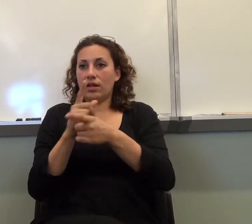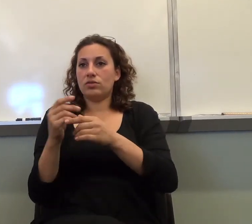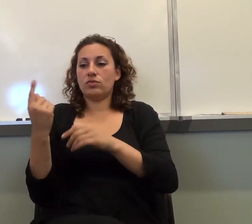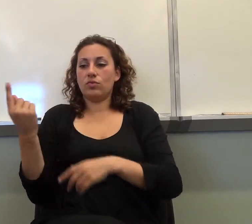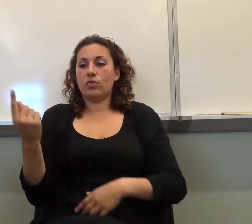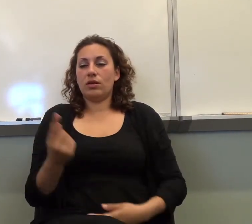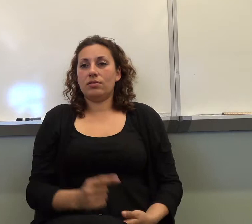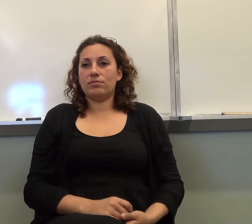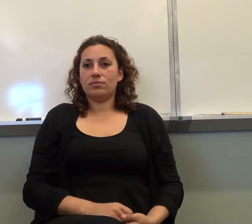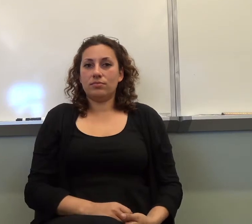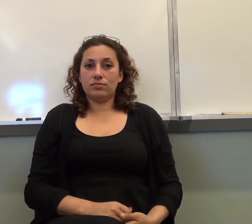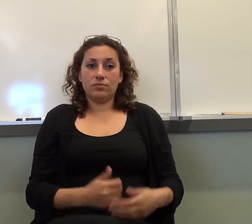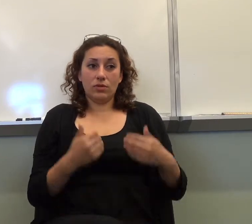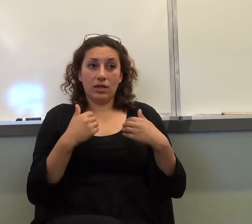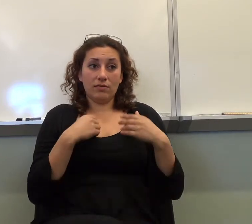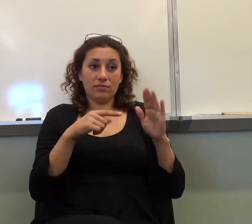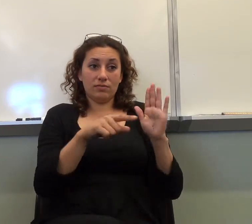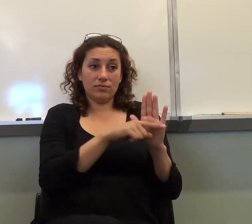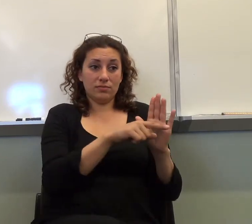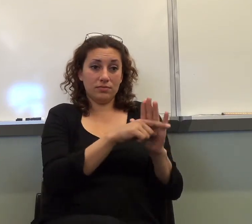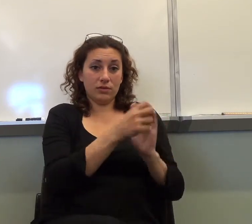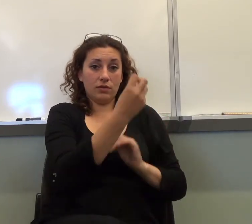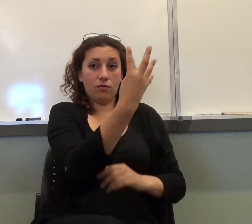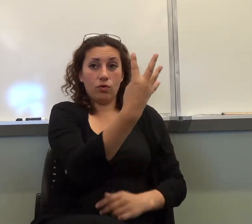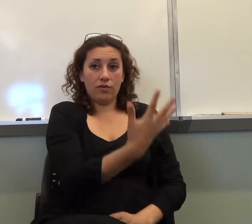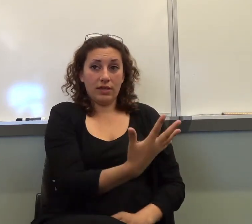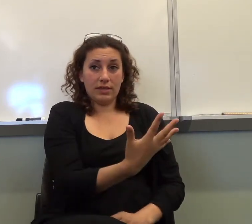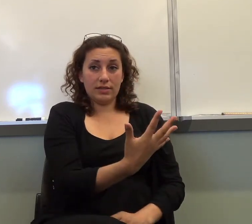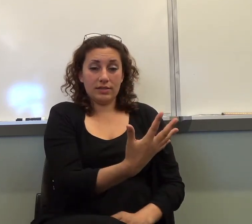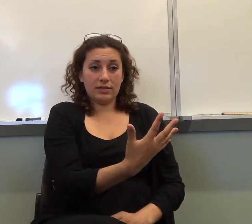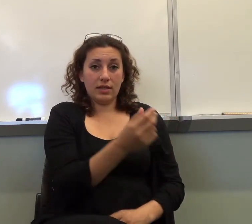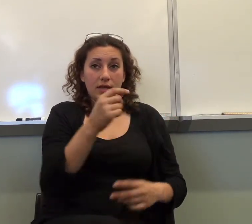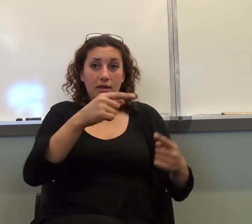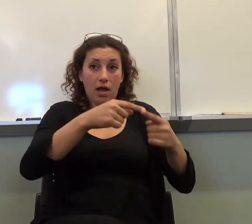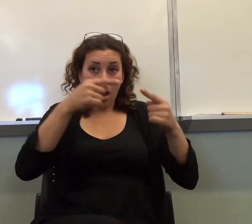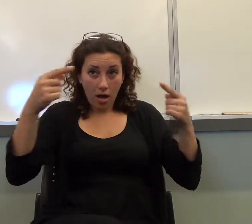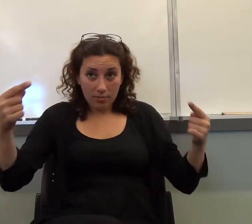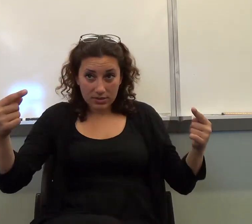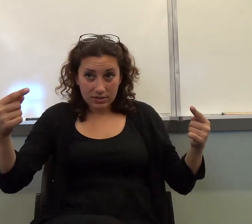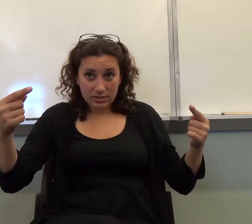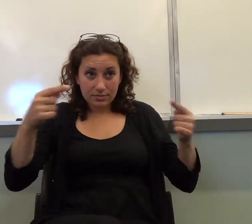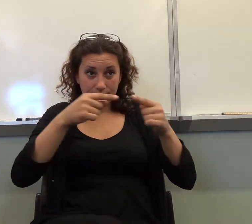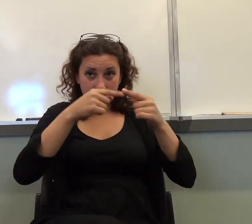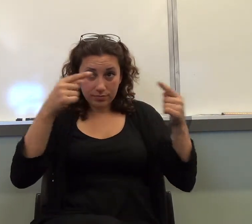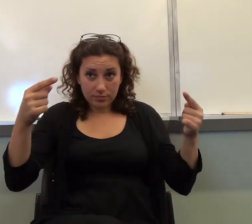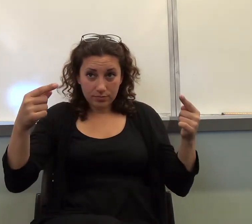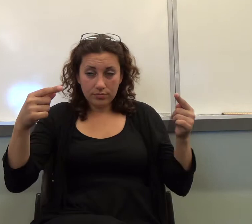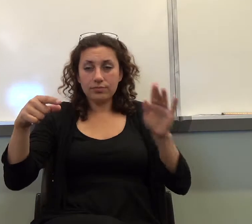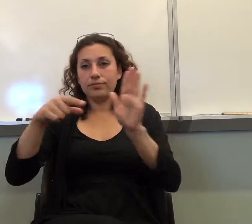minus 4/5, its reciprocal, again, to get a positive 1 would have to be a minus